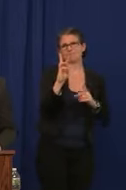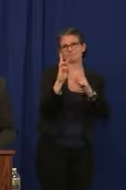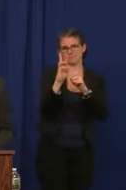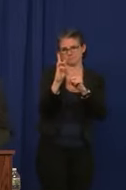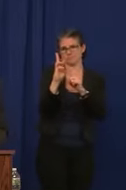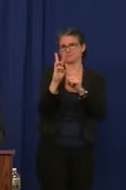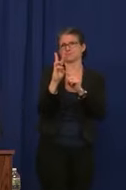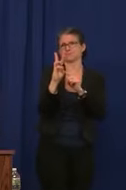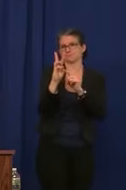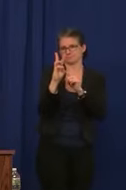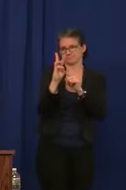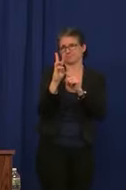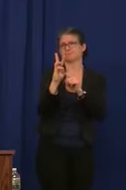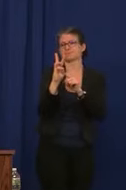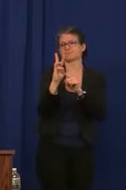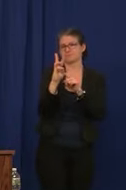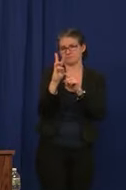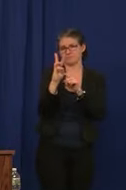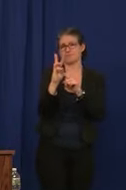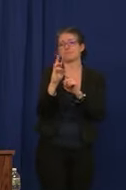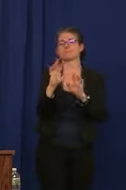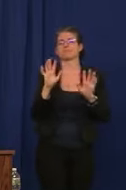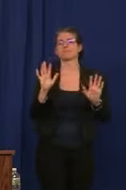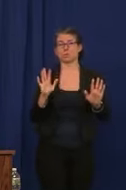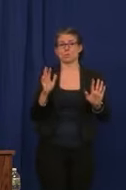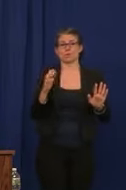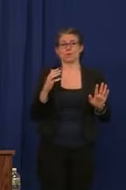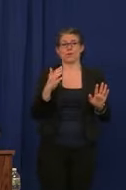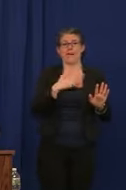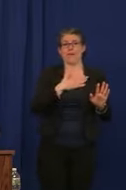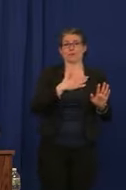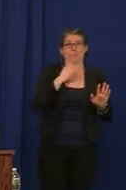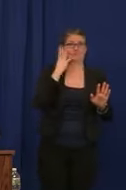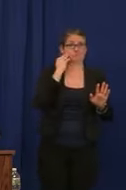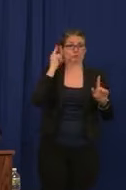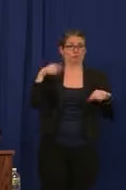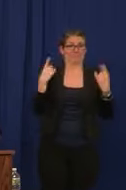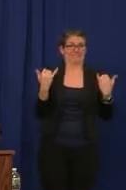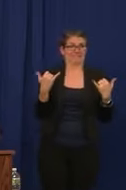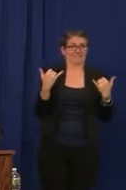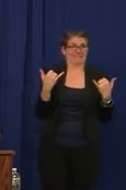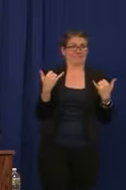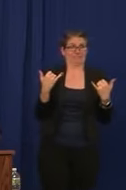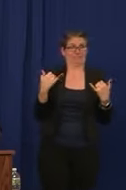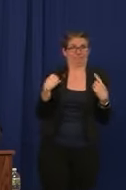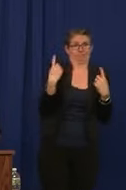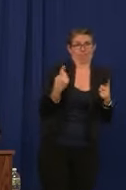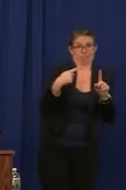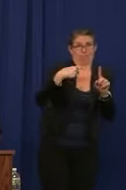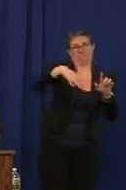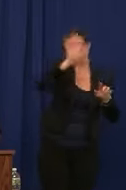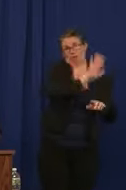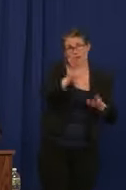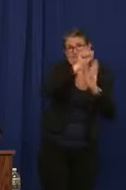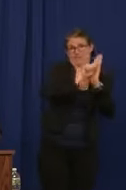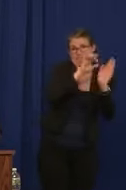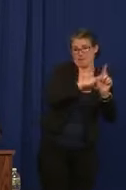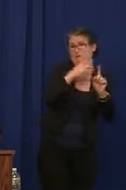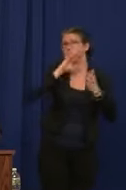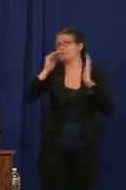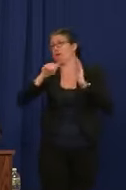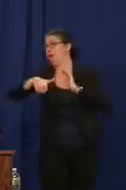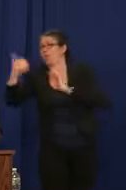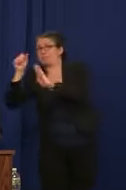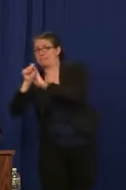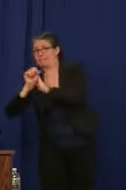really informed our approach here. For example, the stance that we've taken to look as actively as possible for